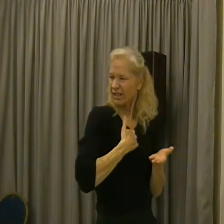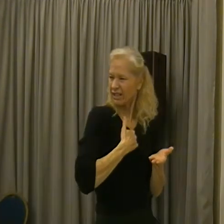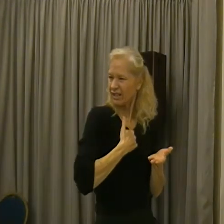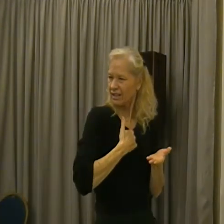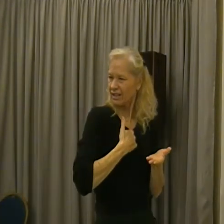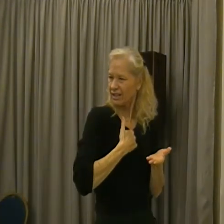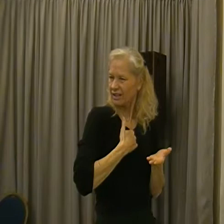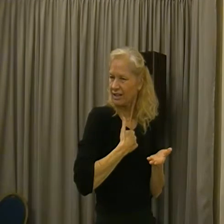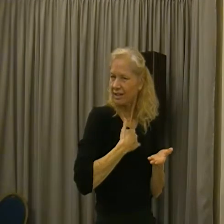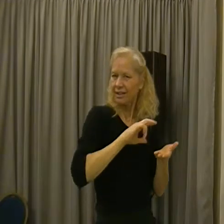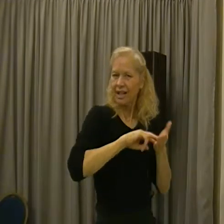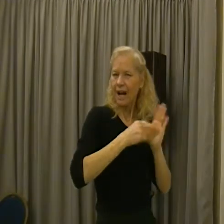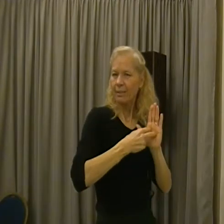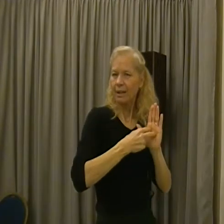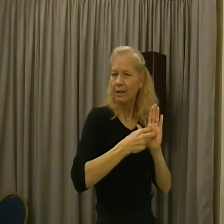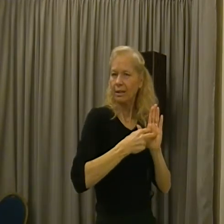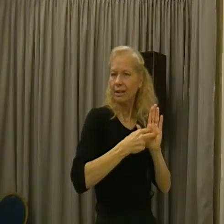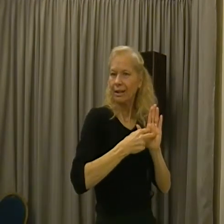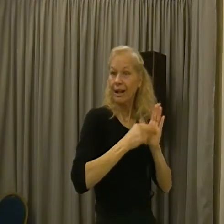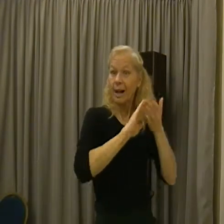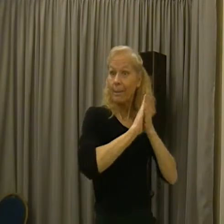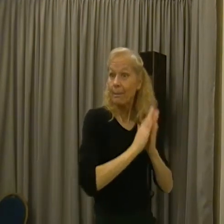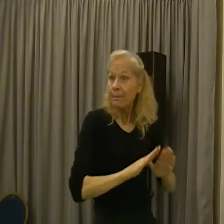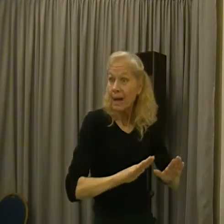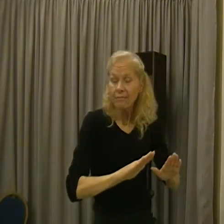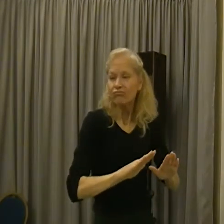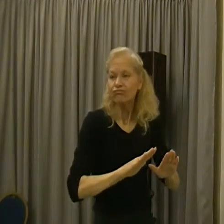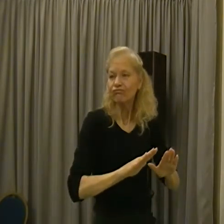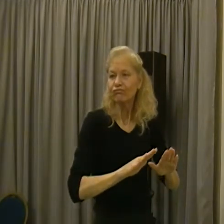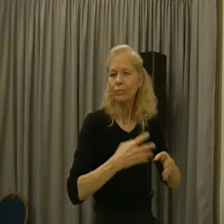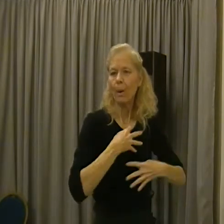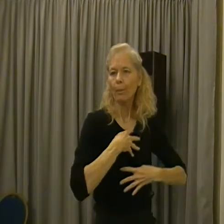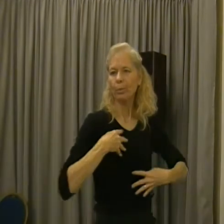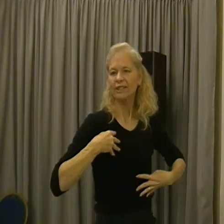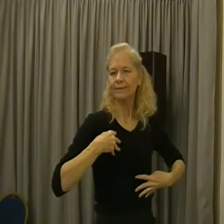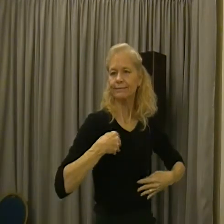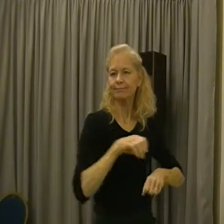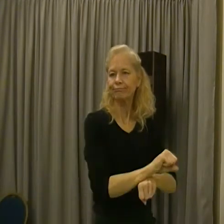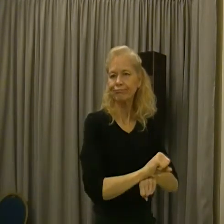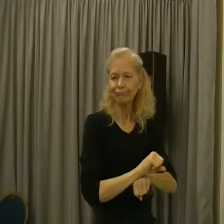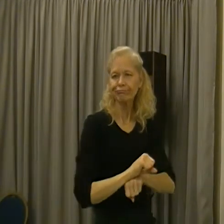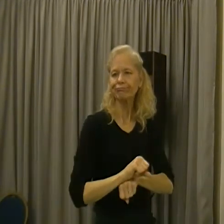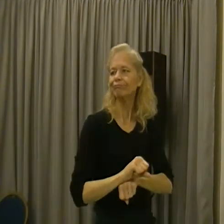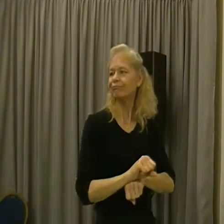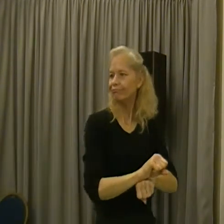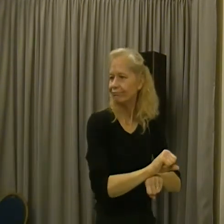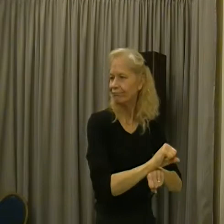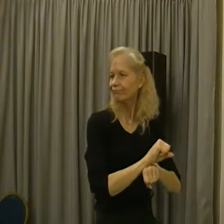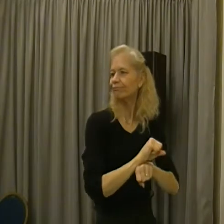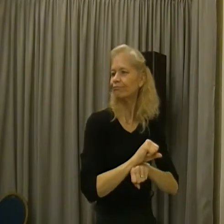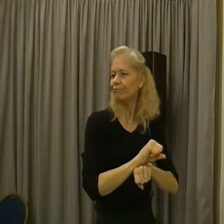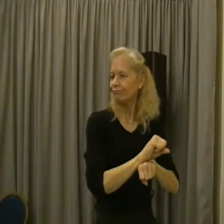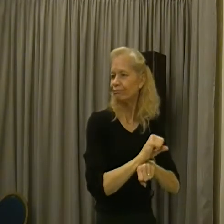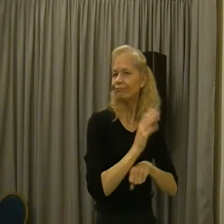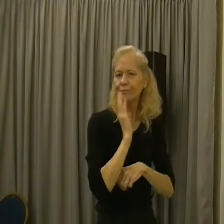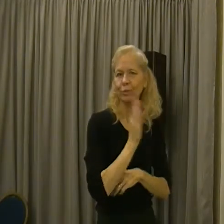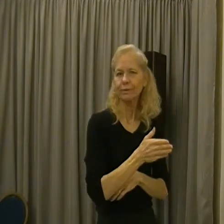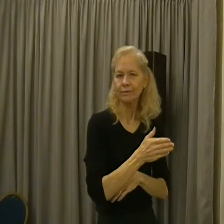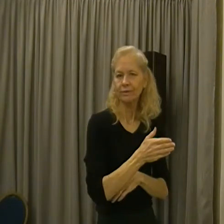pride that leads to destruction. Thank God we have such a wonderful, mighty God. And we are to